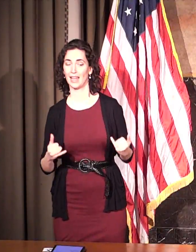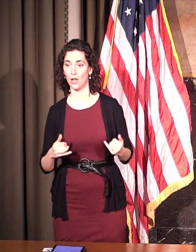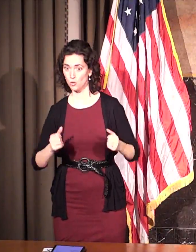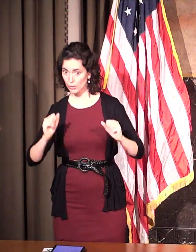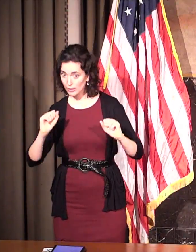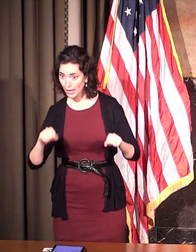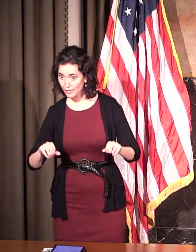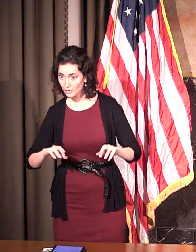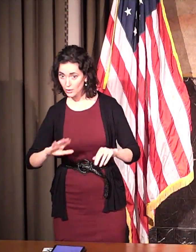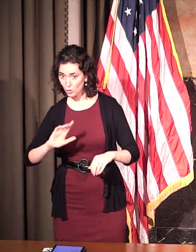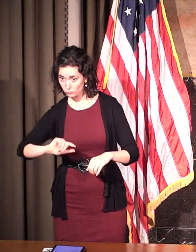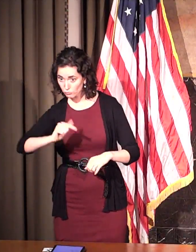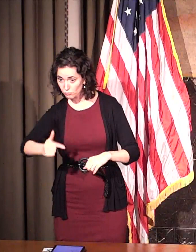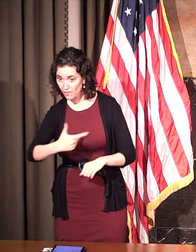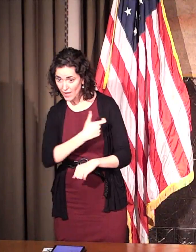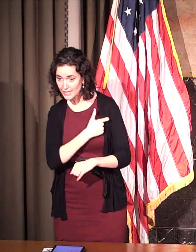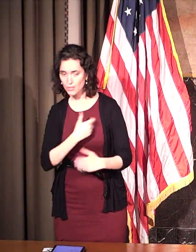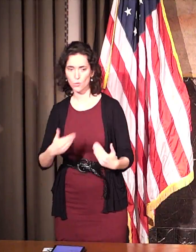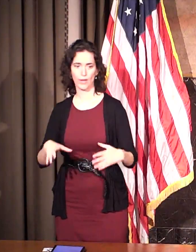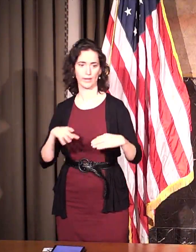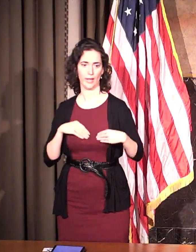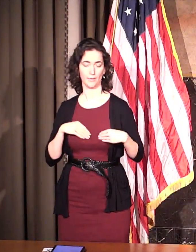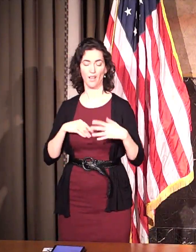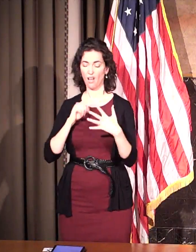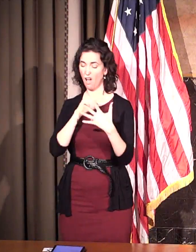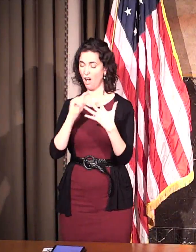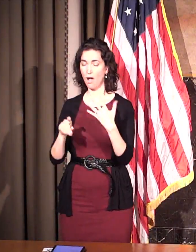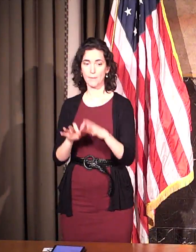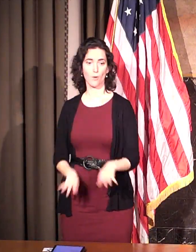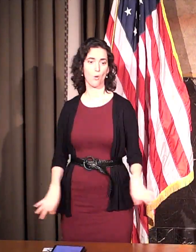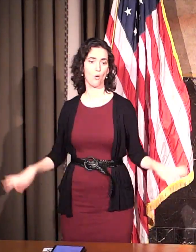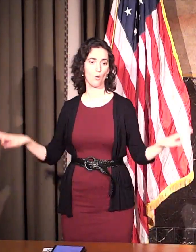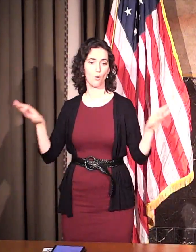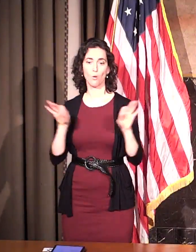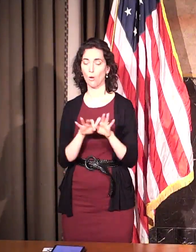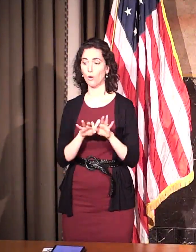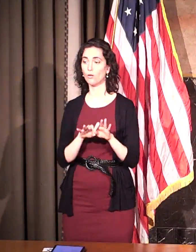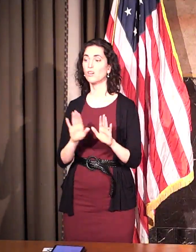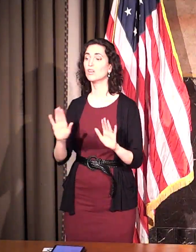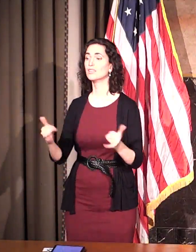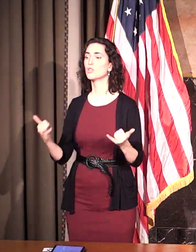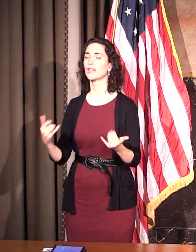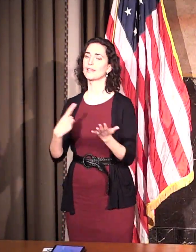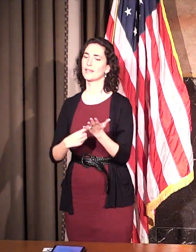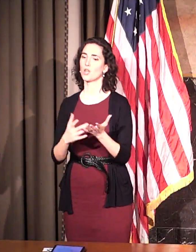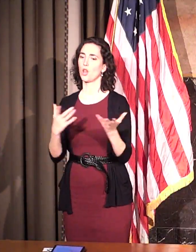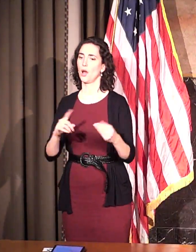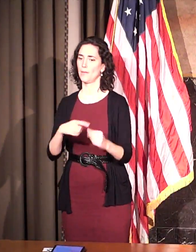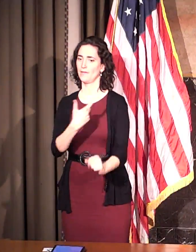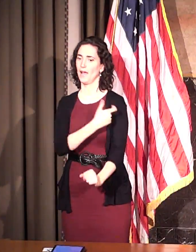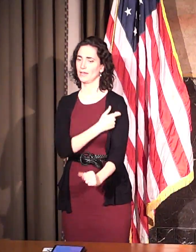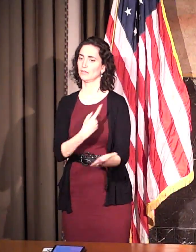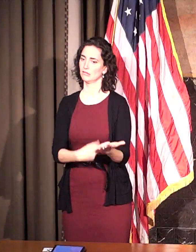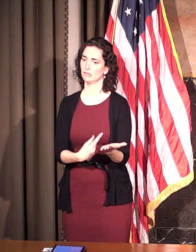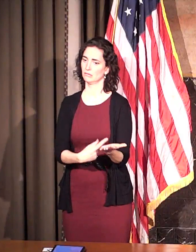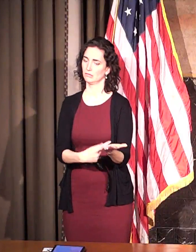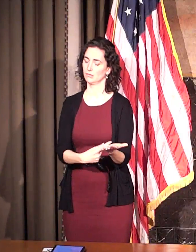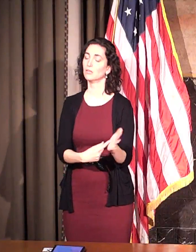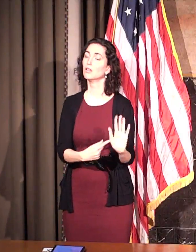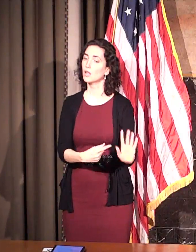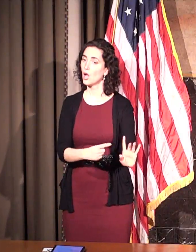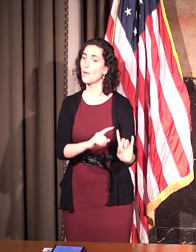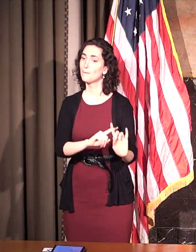remain critically important. And while we're spending a lot of time talking about the vaccine, the simple fact of the matter is the